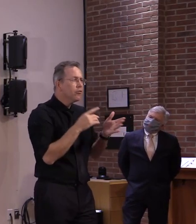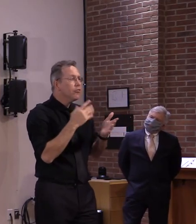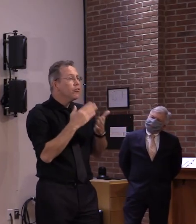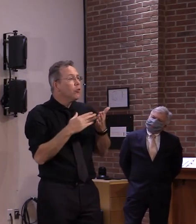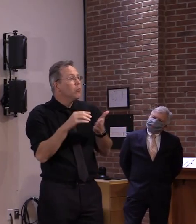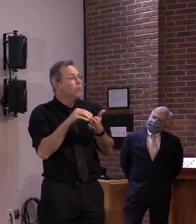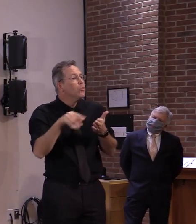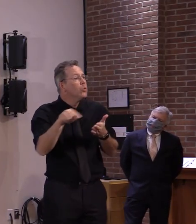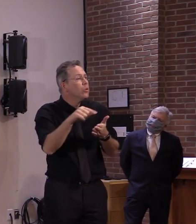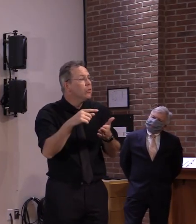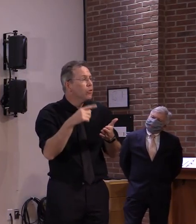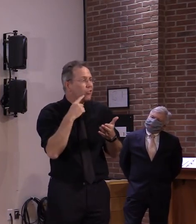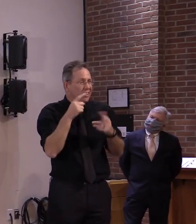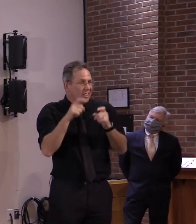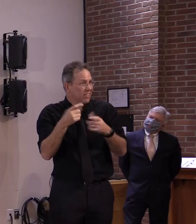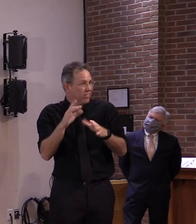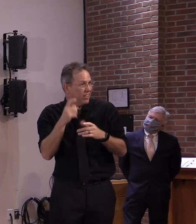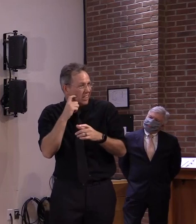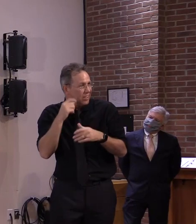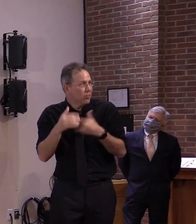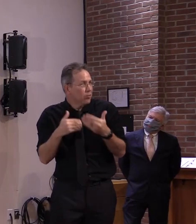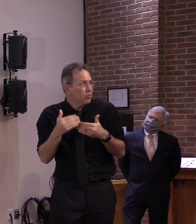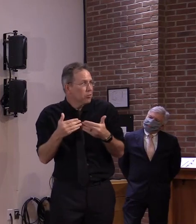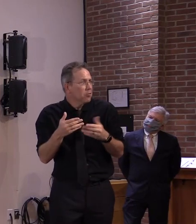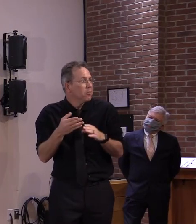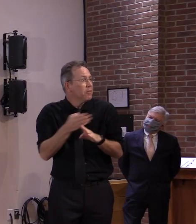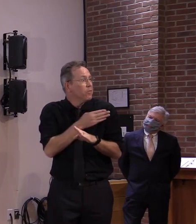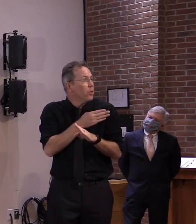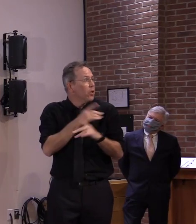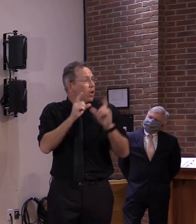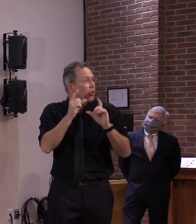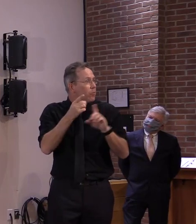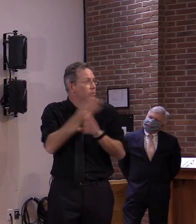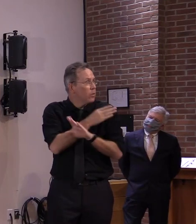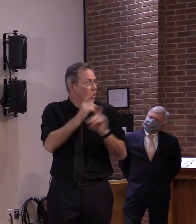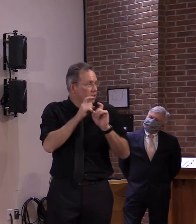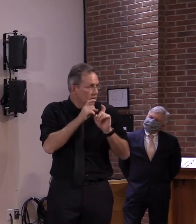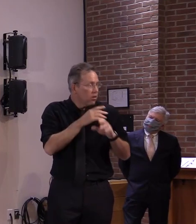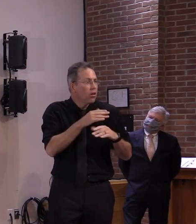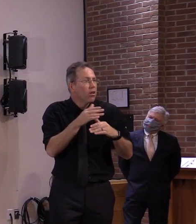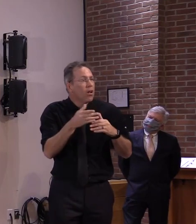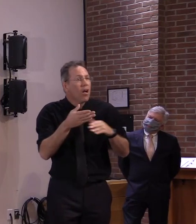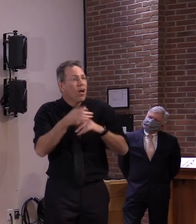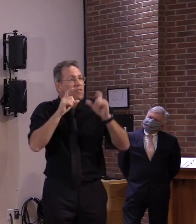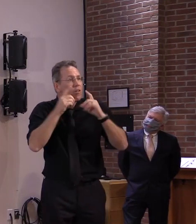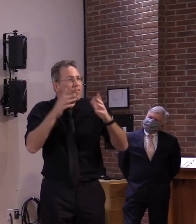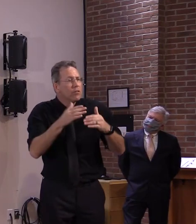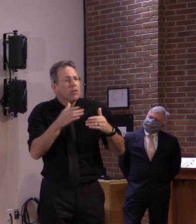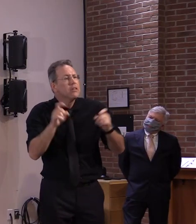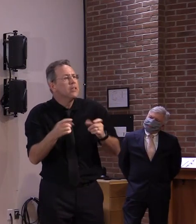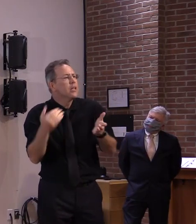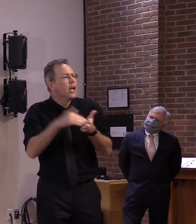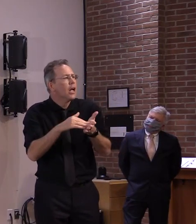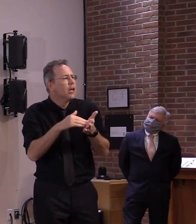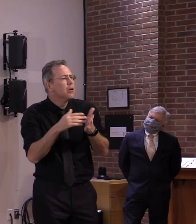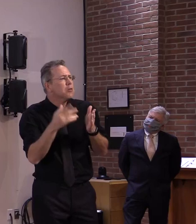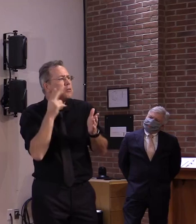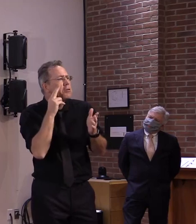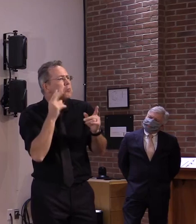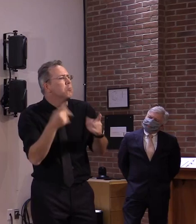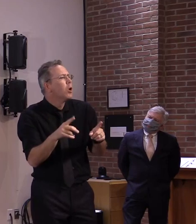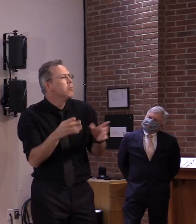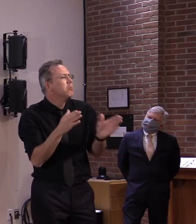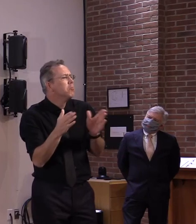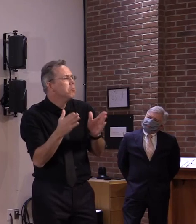week, rather than have them wait till the next week, we wanted to see them have an opportunity to be